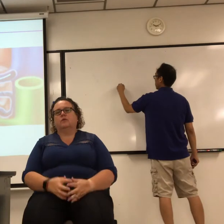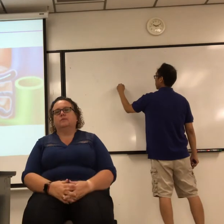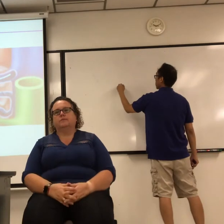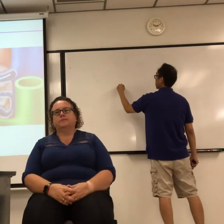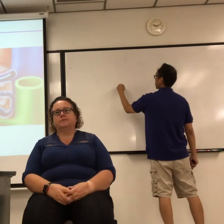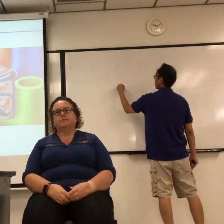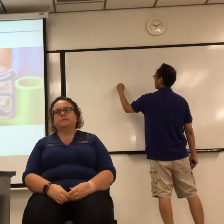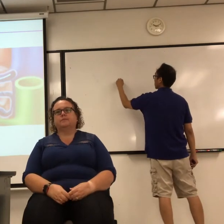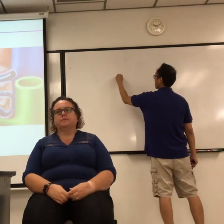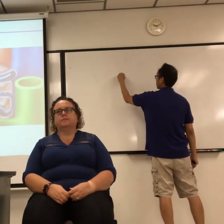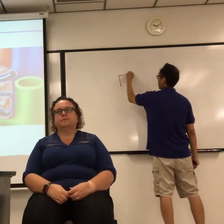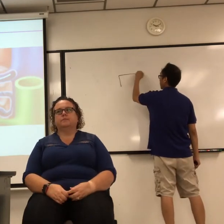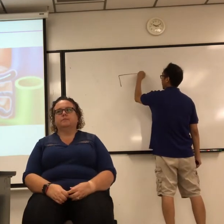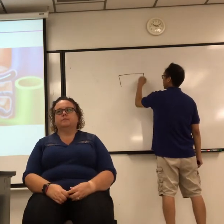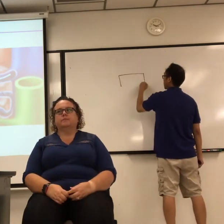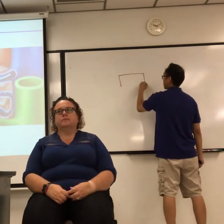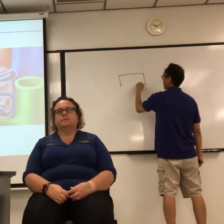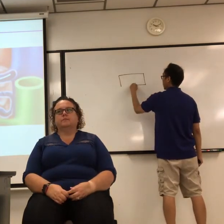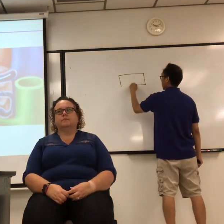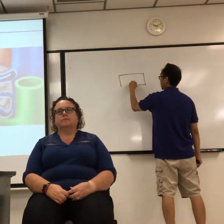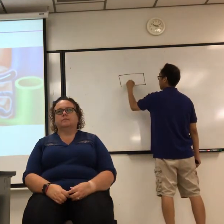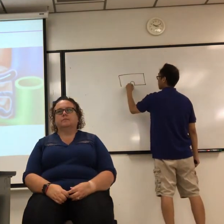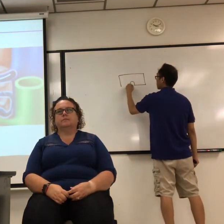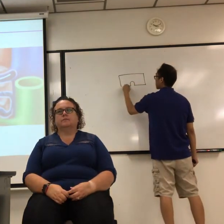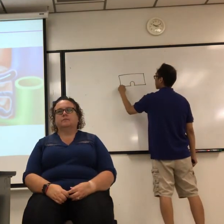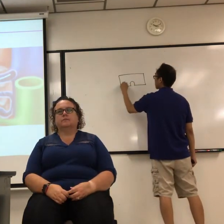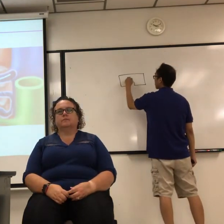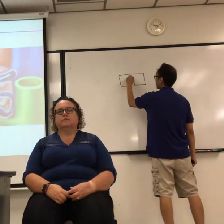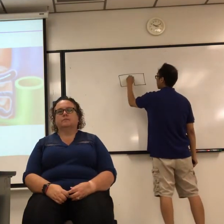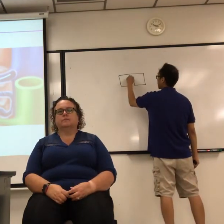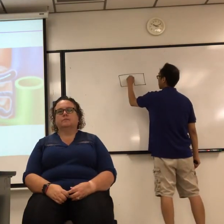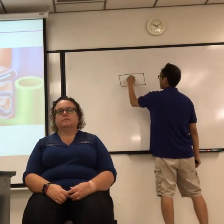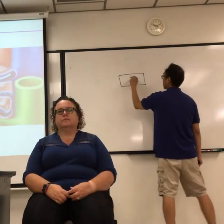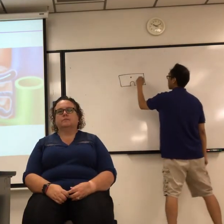There's one row. There's one hepatocyte drawn like this.